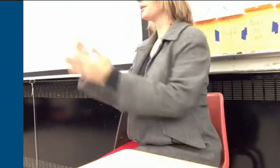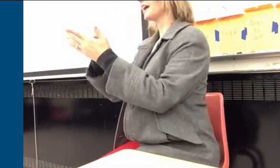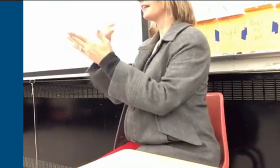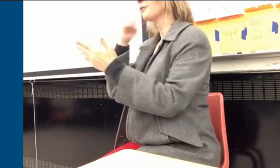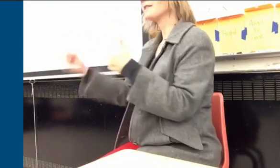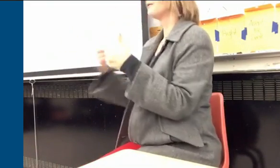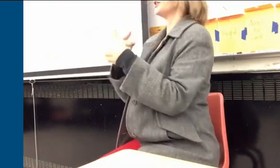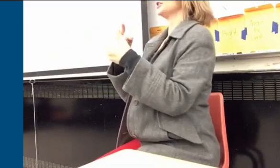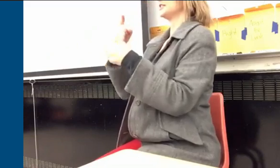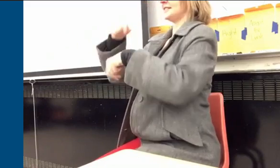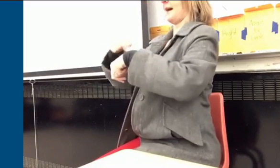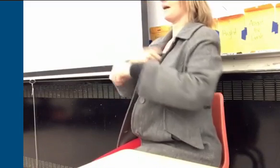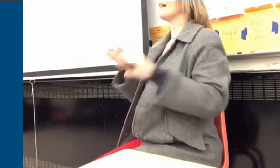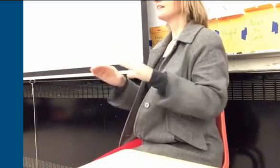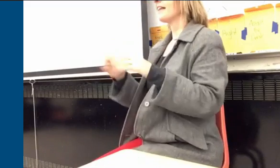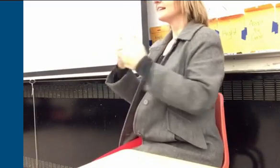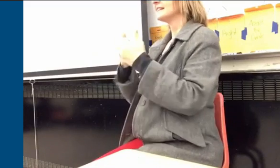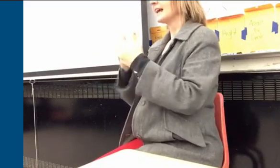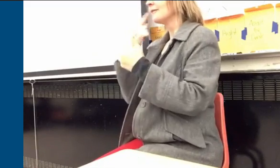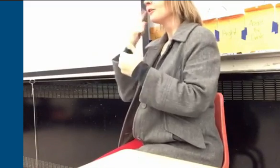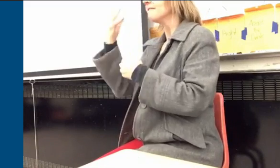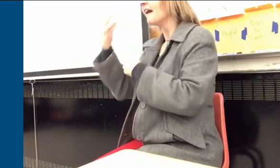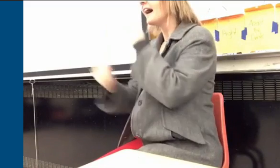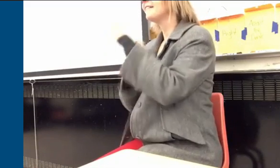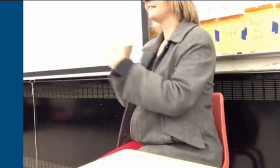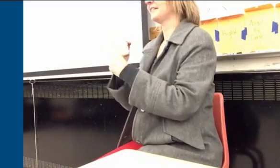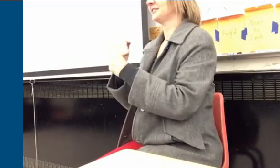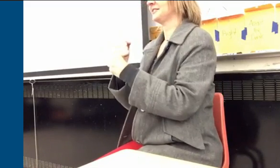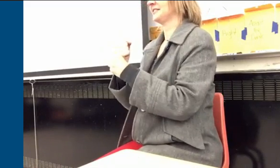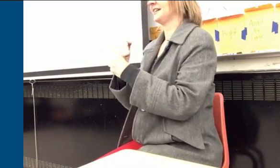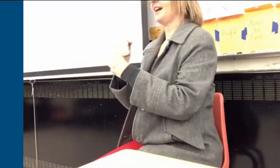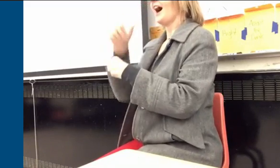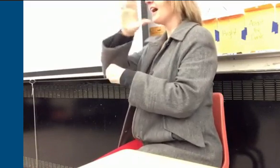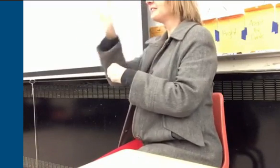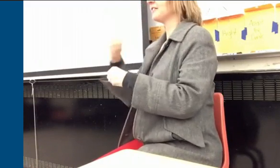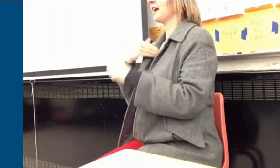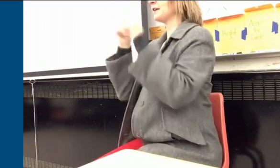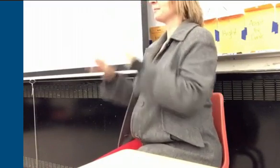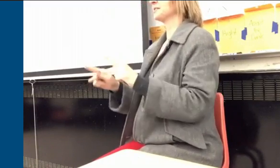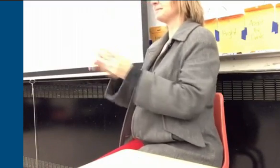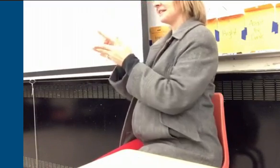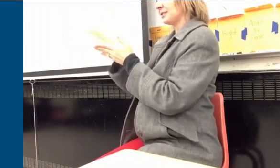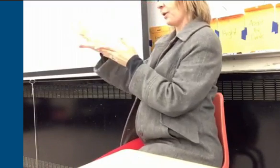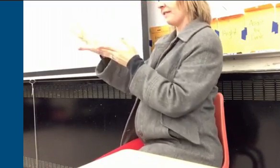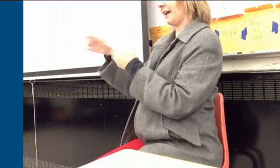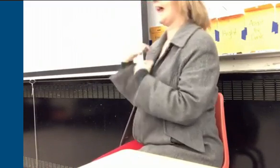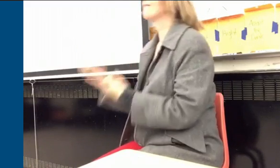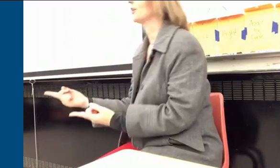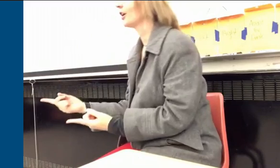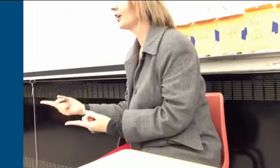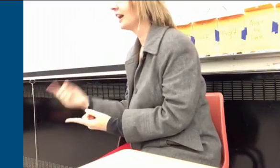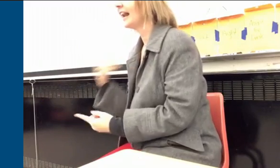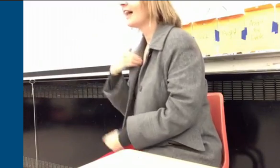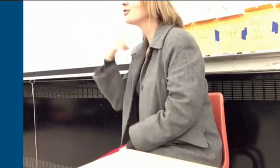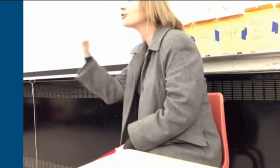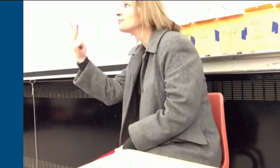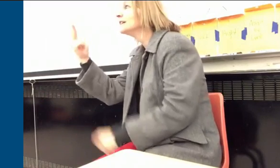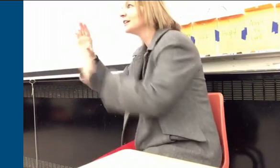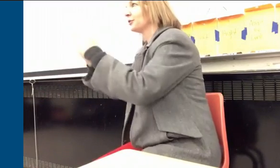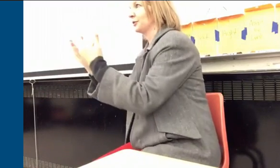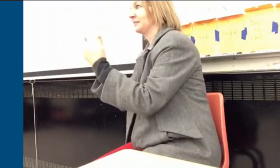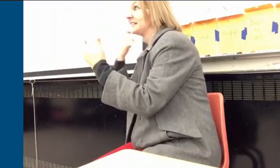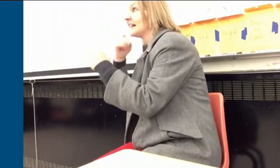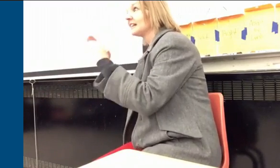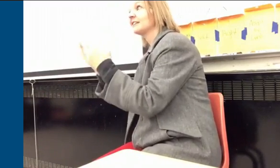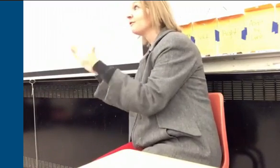the first time, I've done this game for 5 years. I've never had somebody be disqualified, ever. And we had 3 groups last